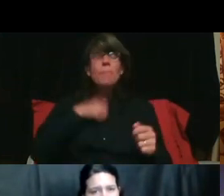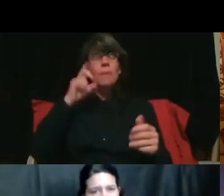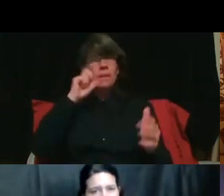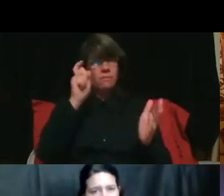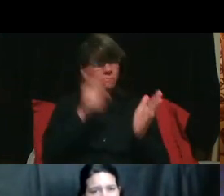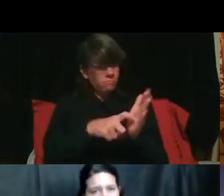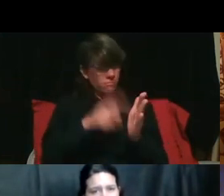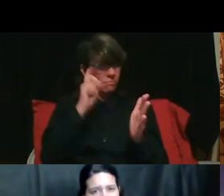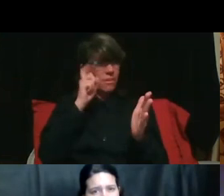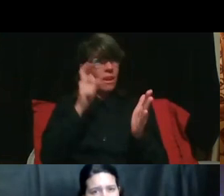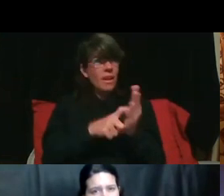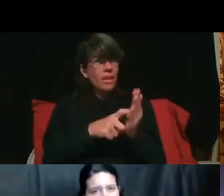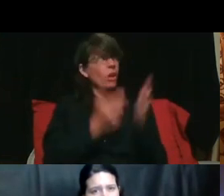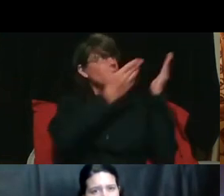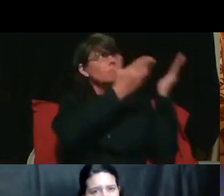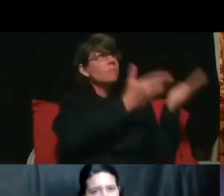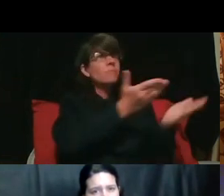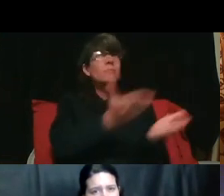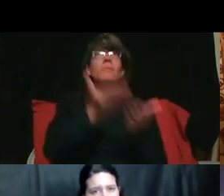I acknowledge the four directions, the four colors,